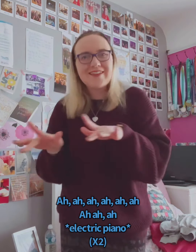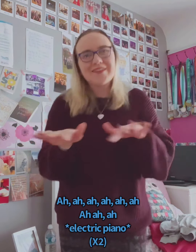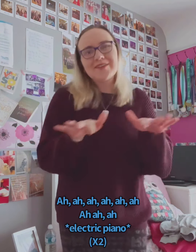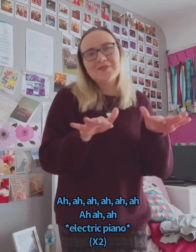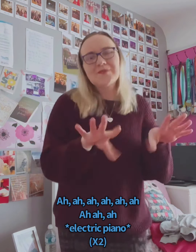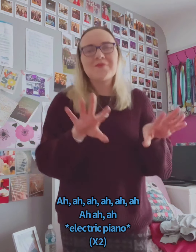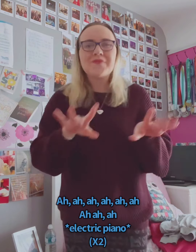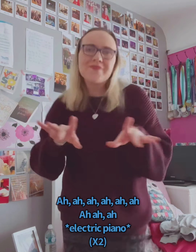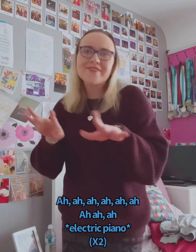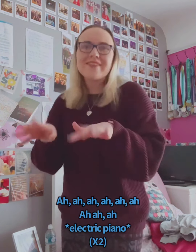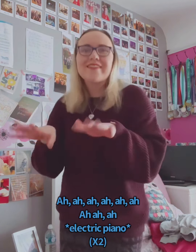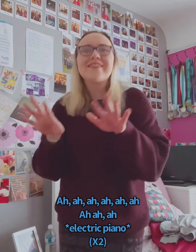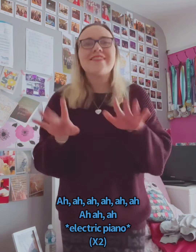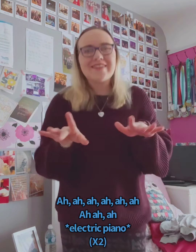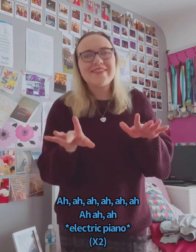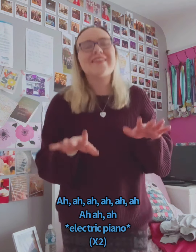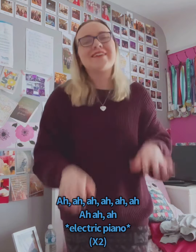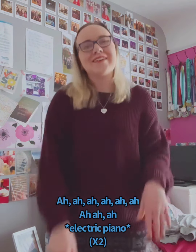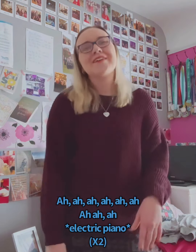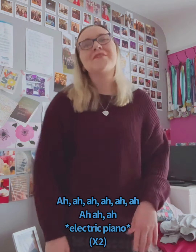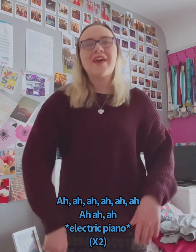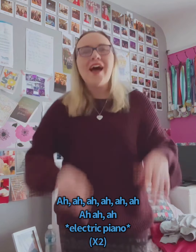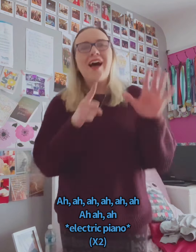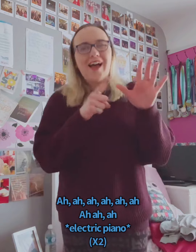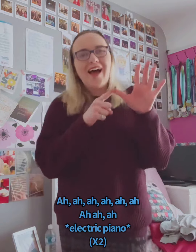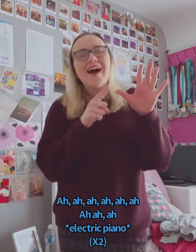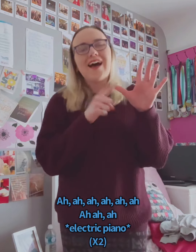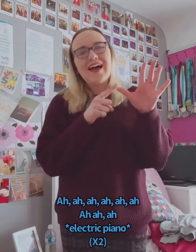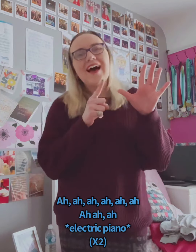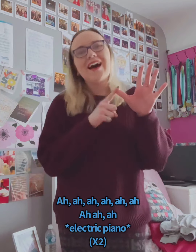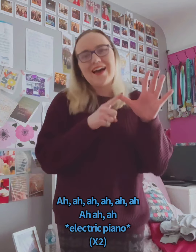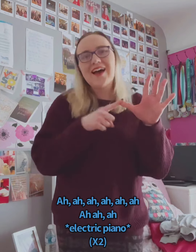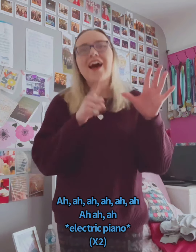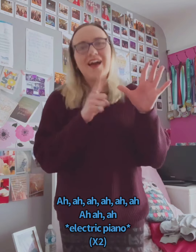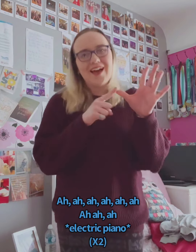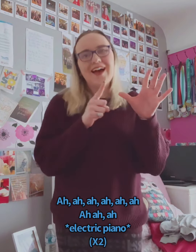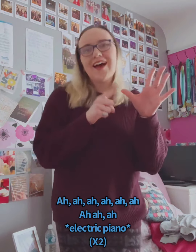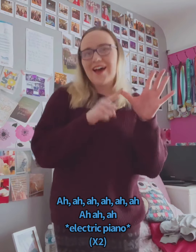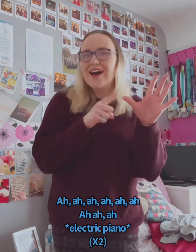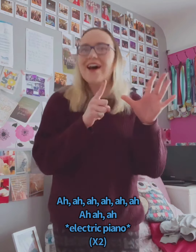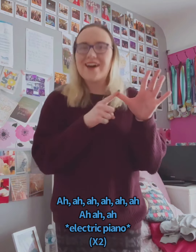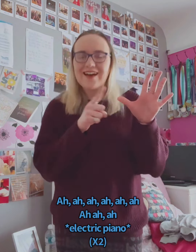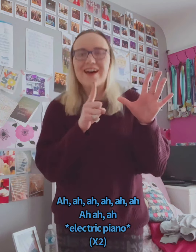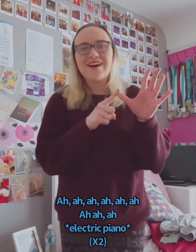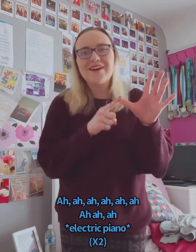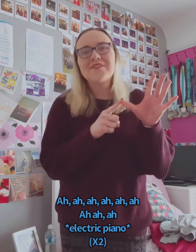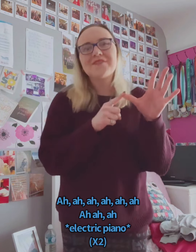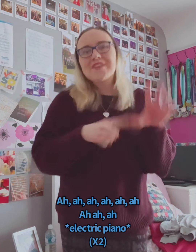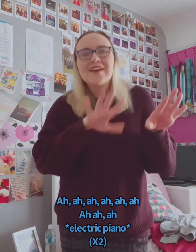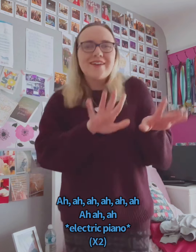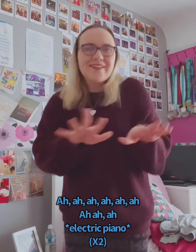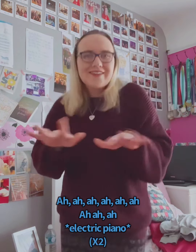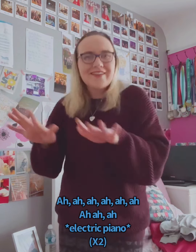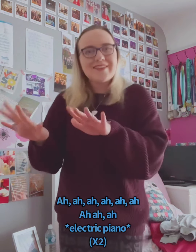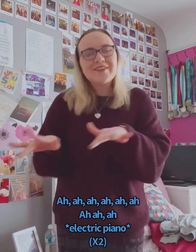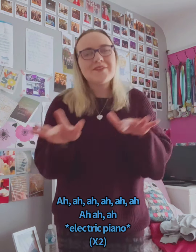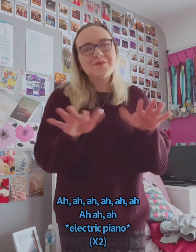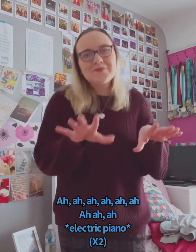-uh-uh